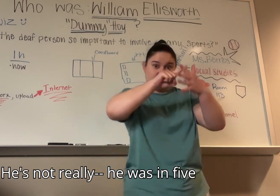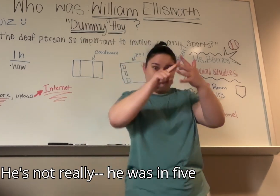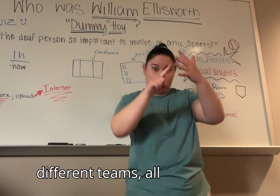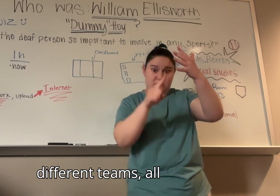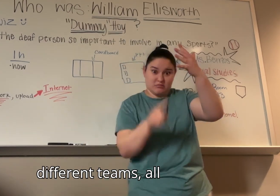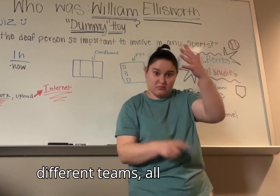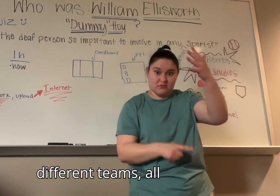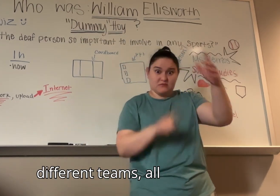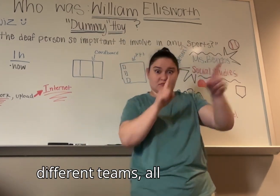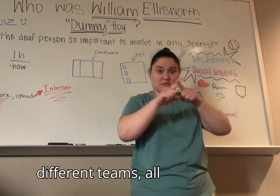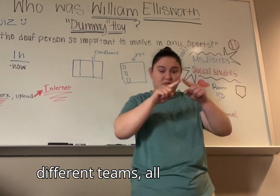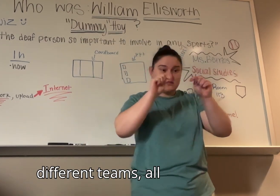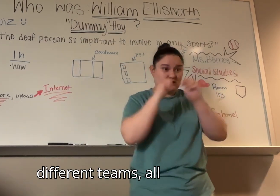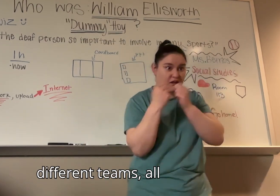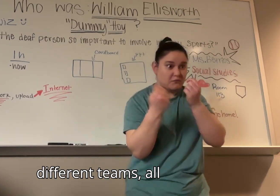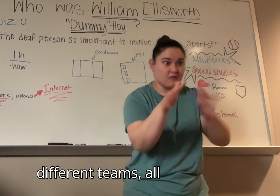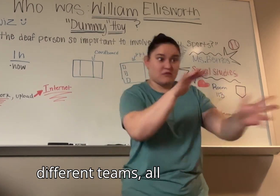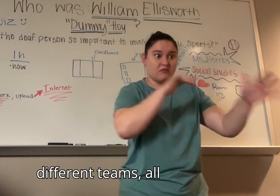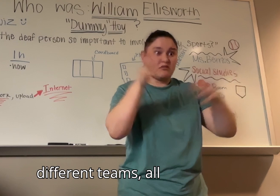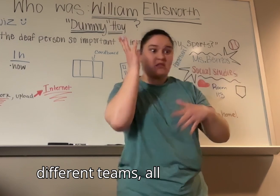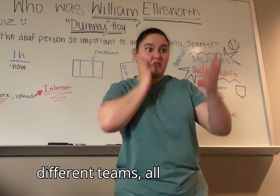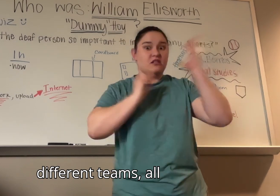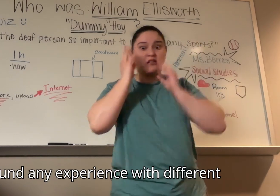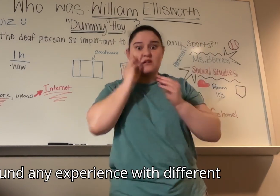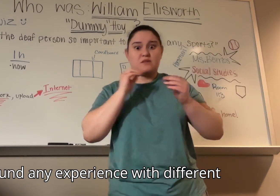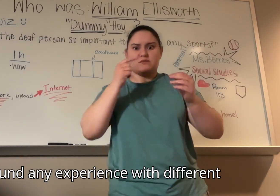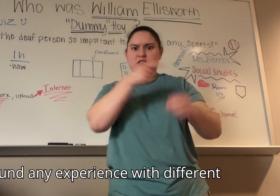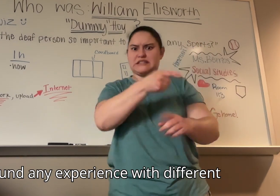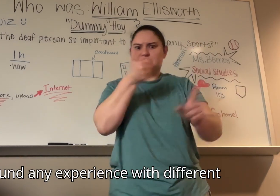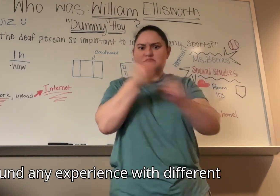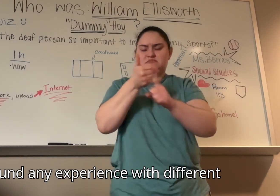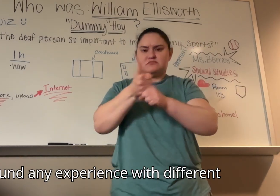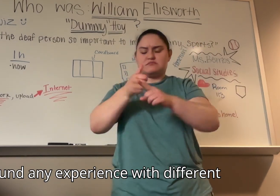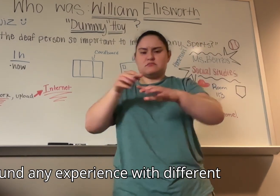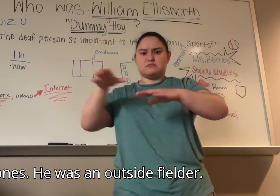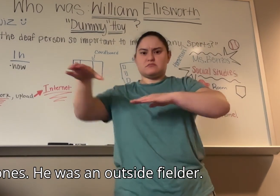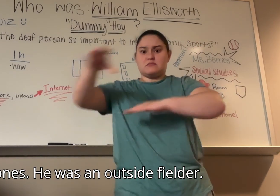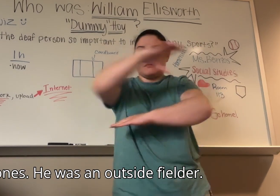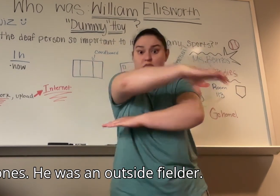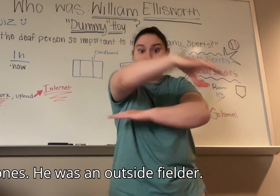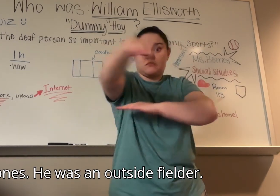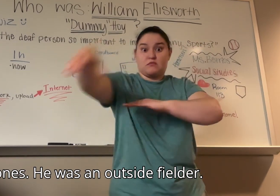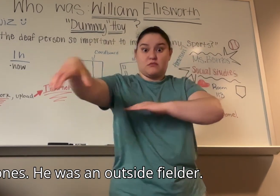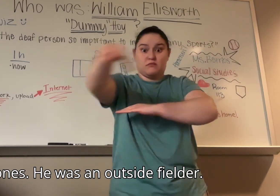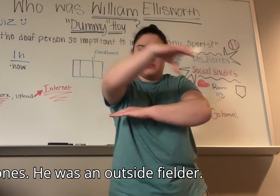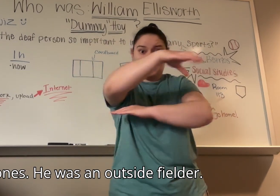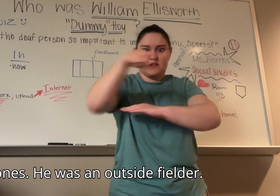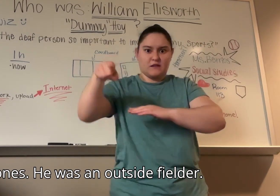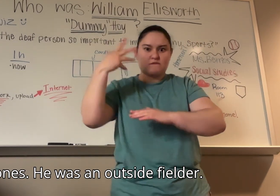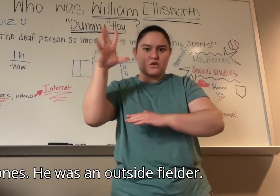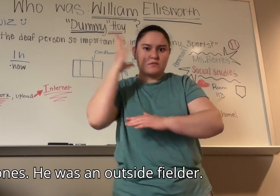5 different teams all around, and he experienced with different ones. He was an outside